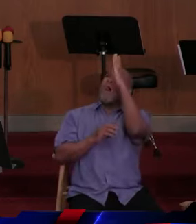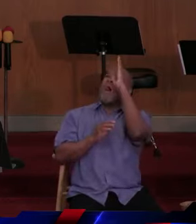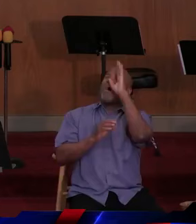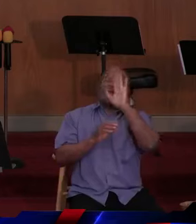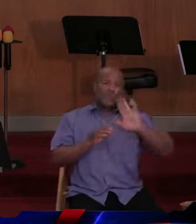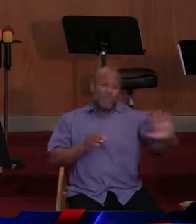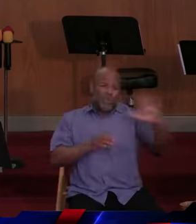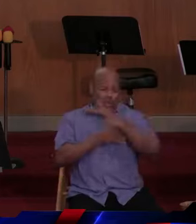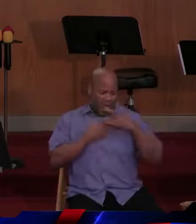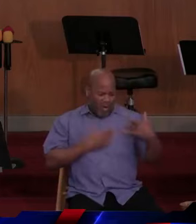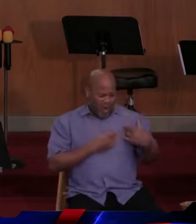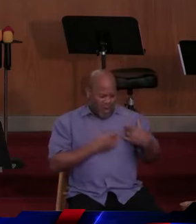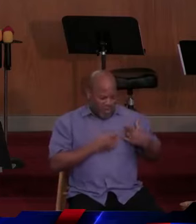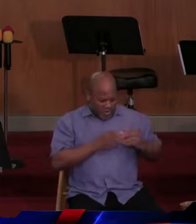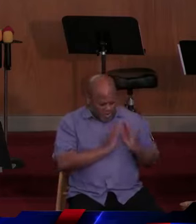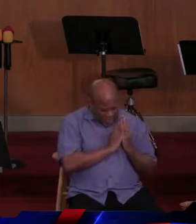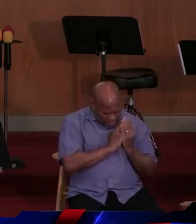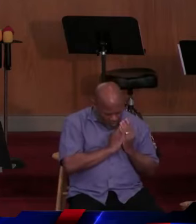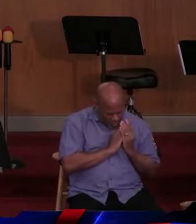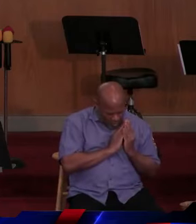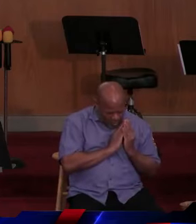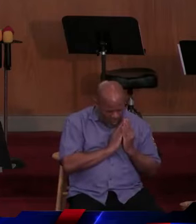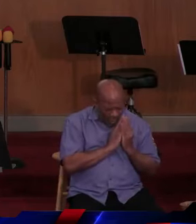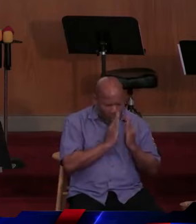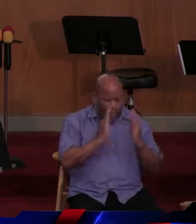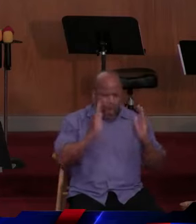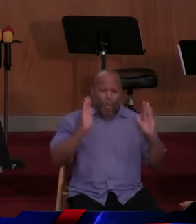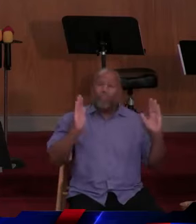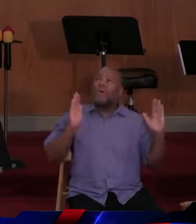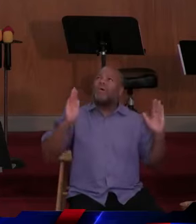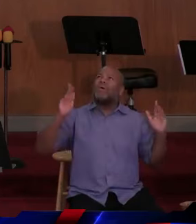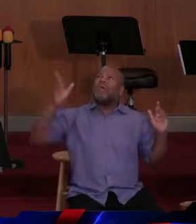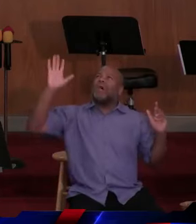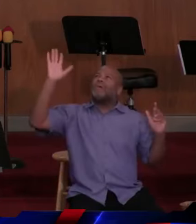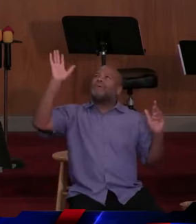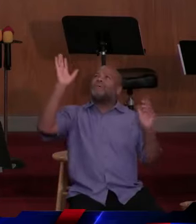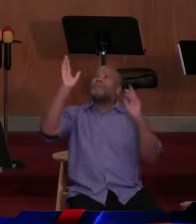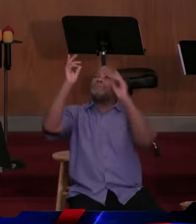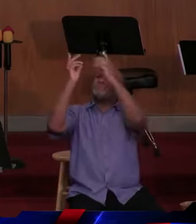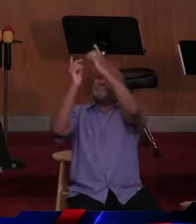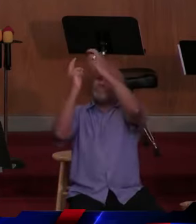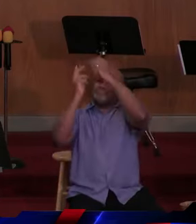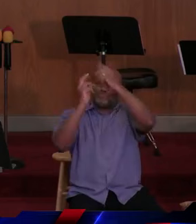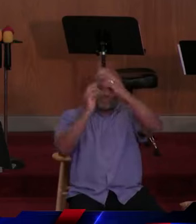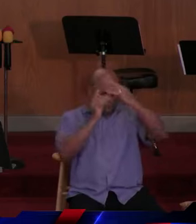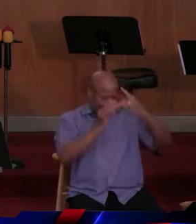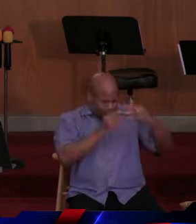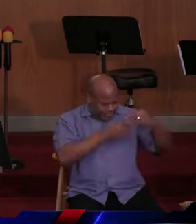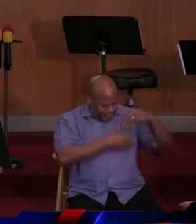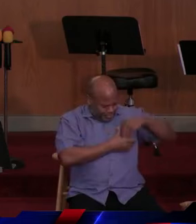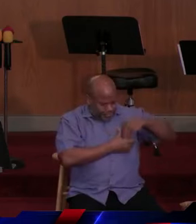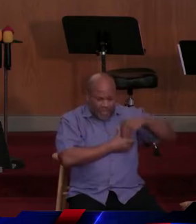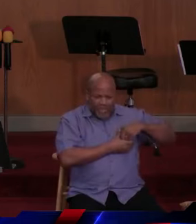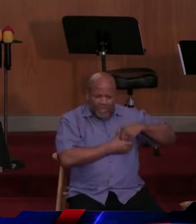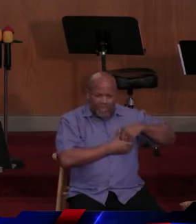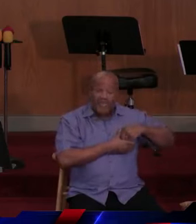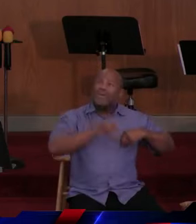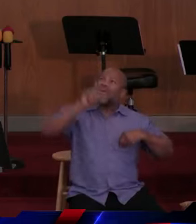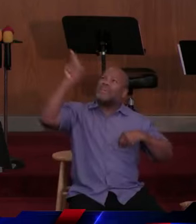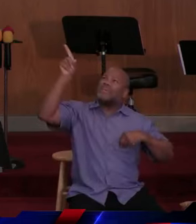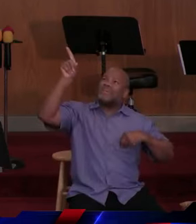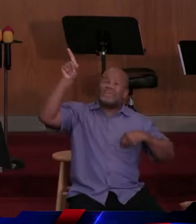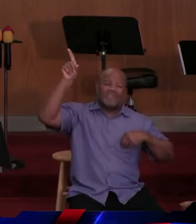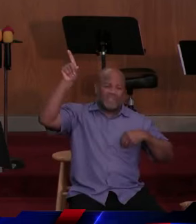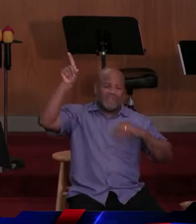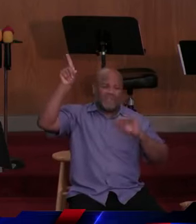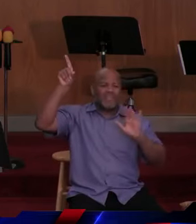he opens their eyes, the ocular sockets in their skull, in their cranium. He opens their